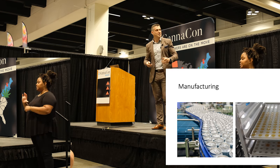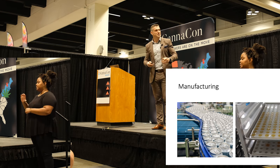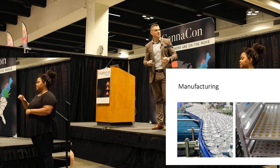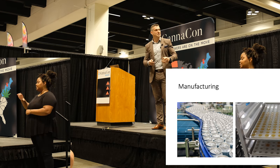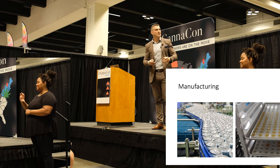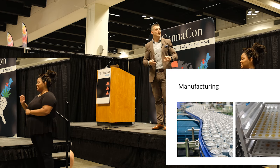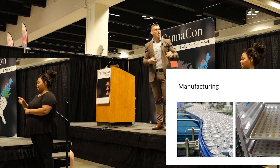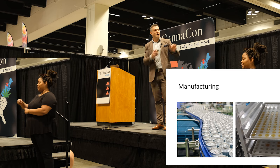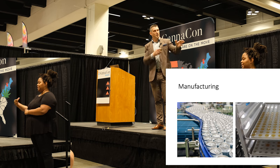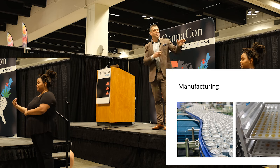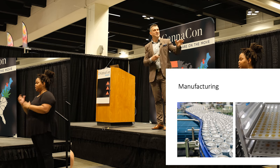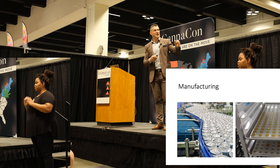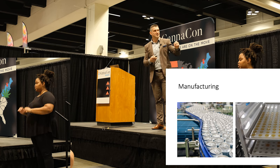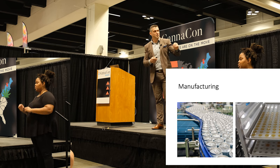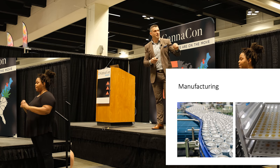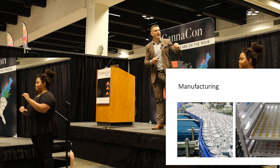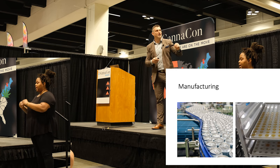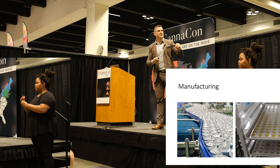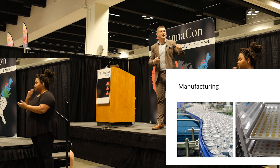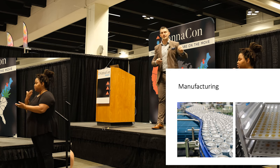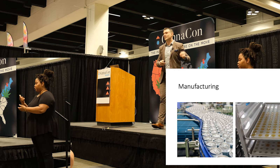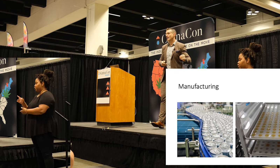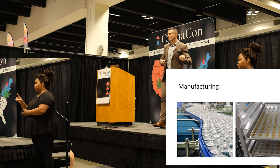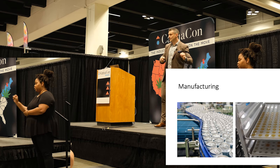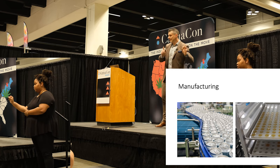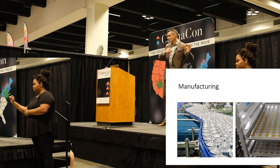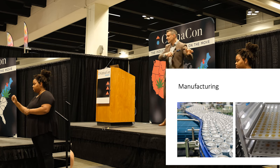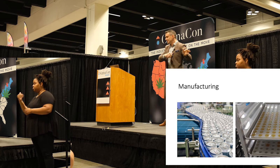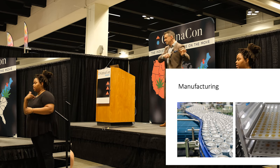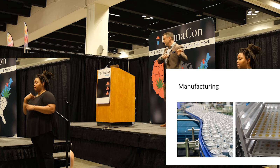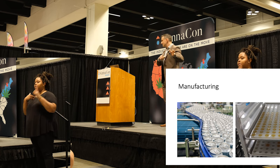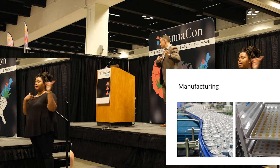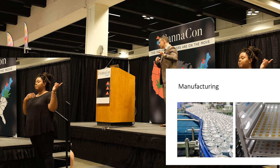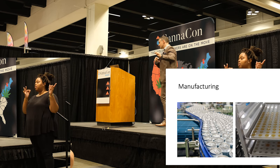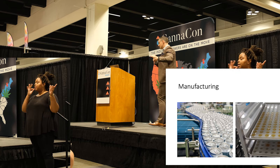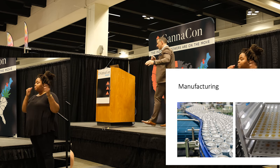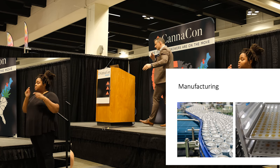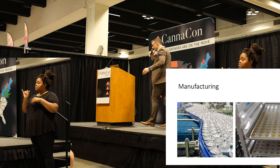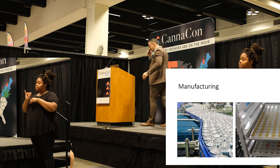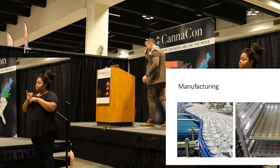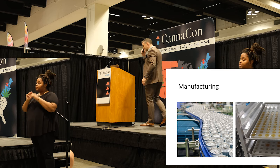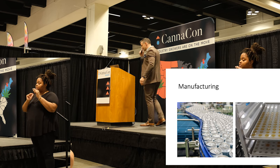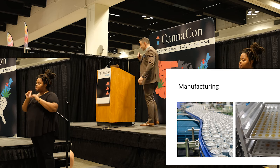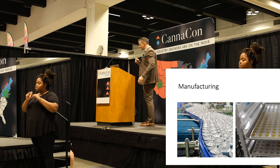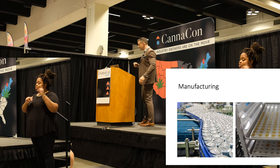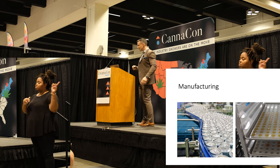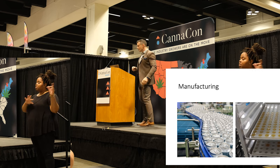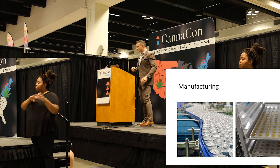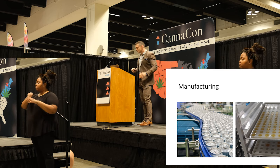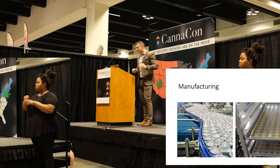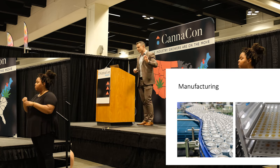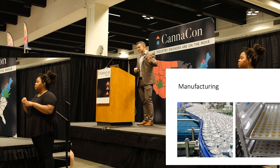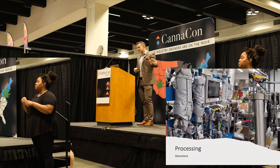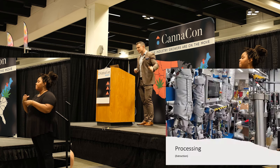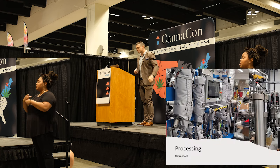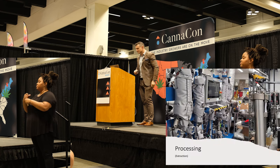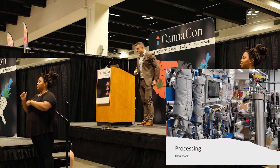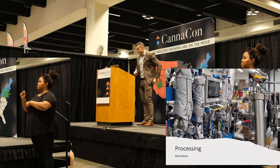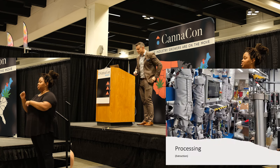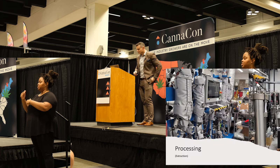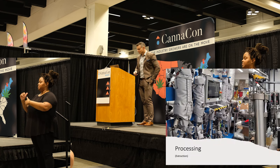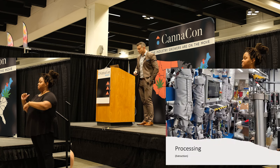same practices. Both these cases, we have cannabis facilities here involved in the manufacturing stage, which is very, very